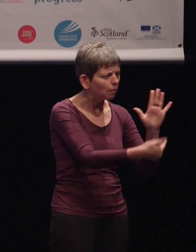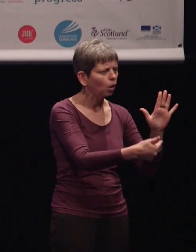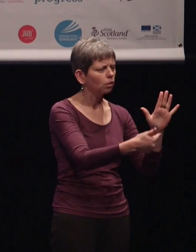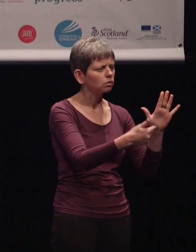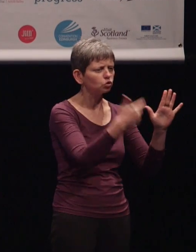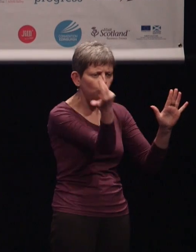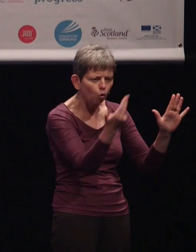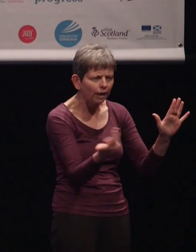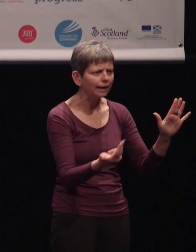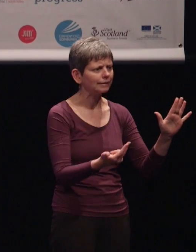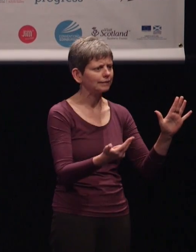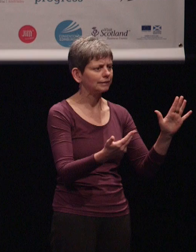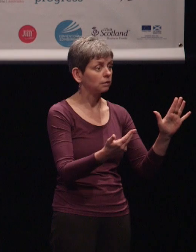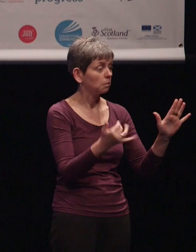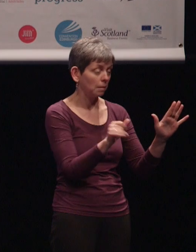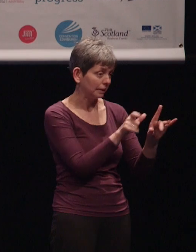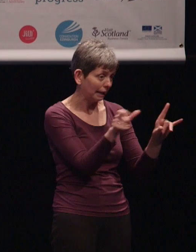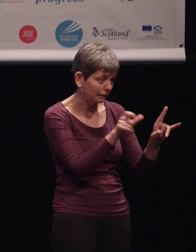text even, for those who can read.